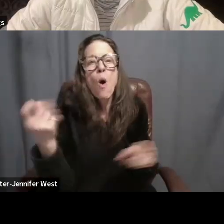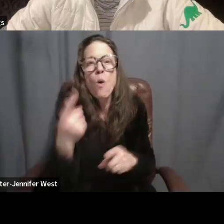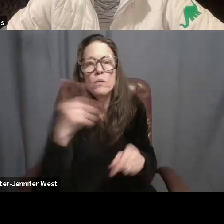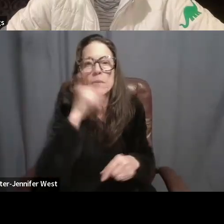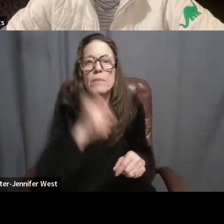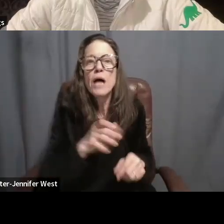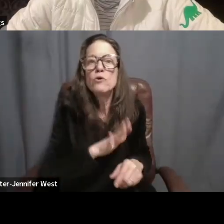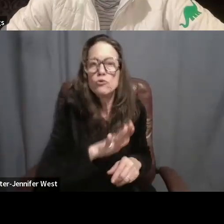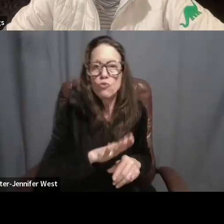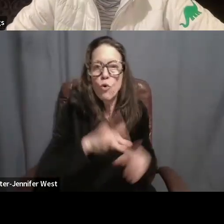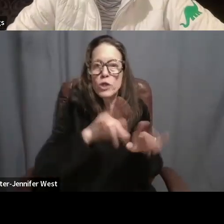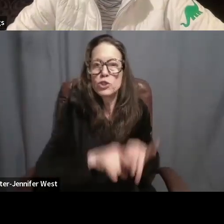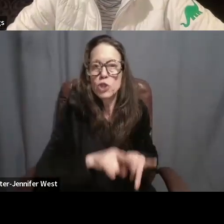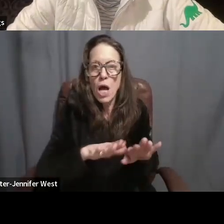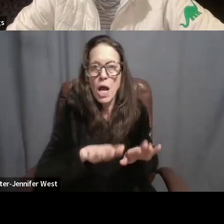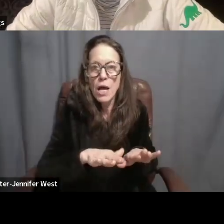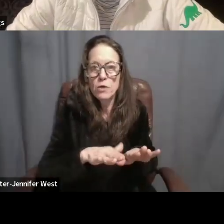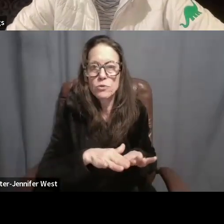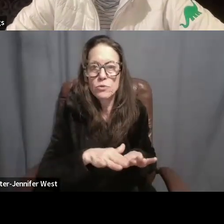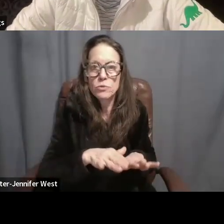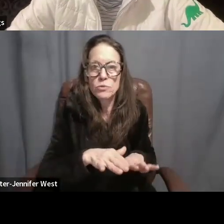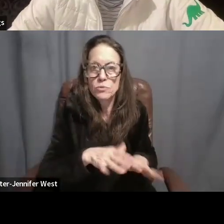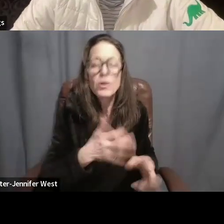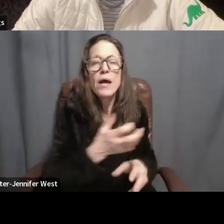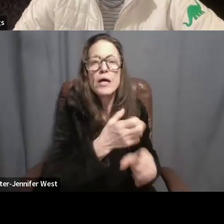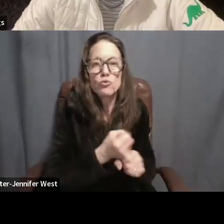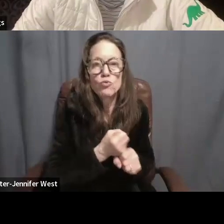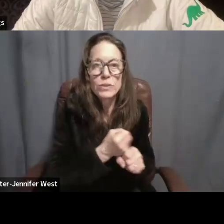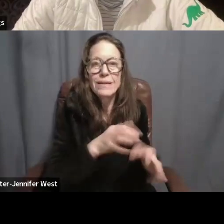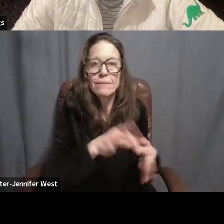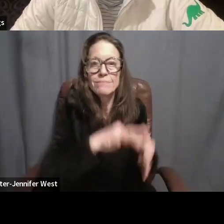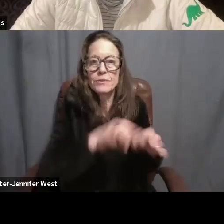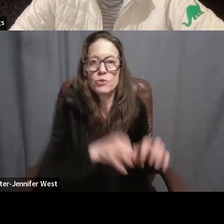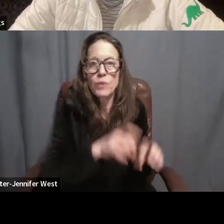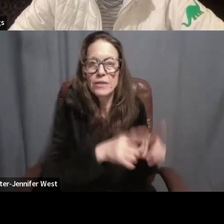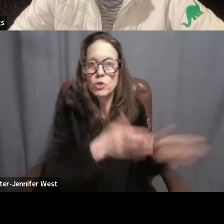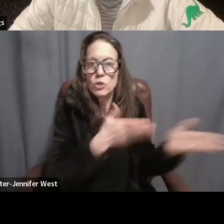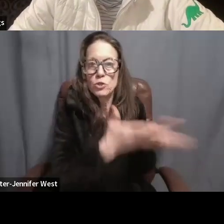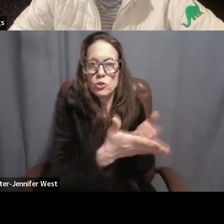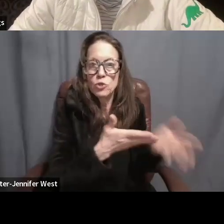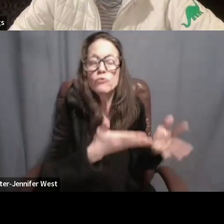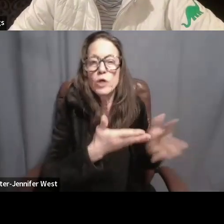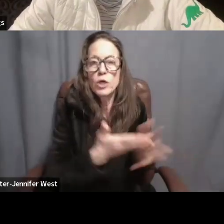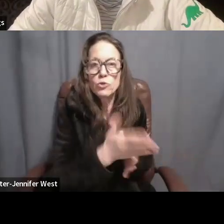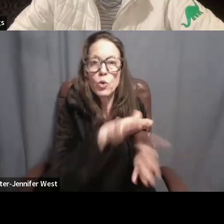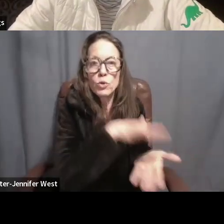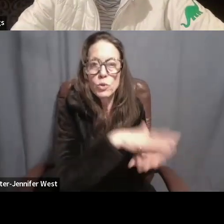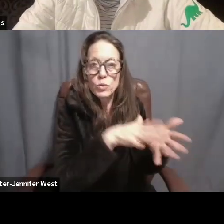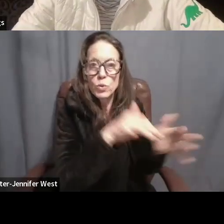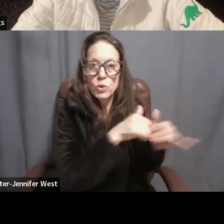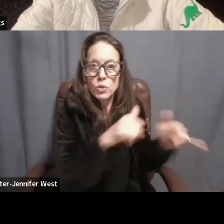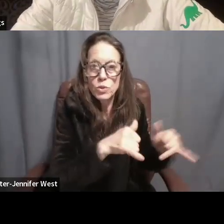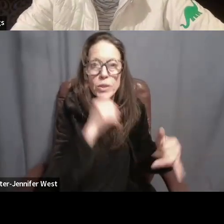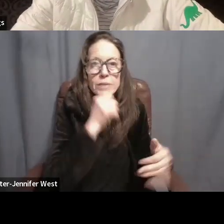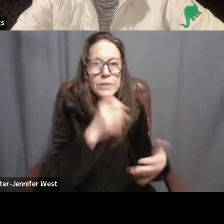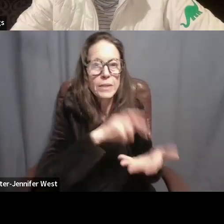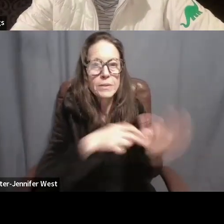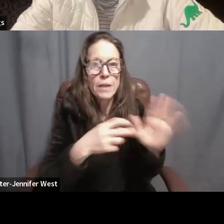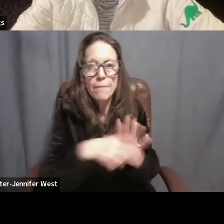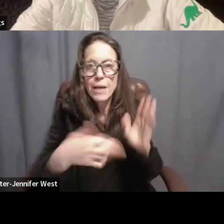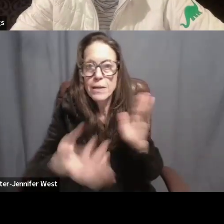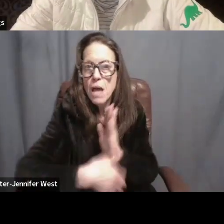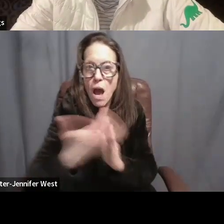special education services through your school system does not mean you automatically qualify to